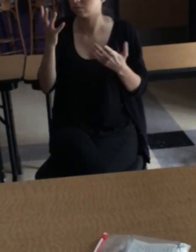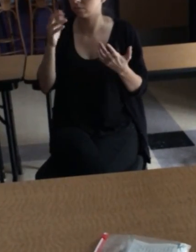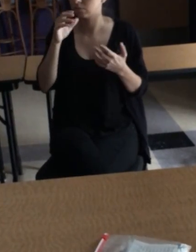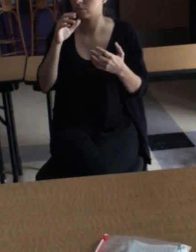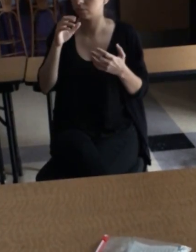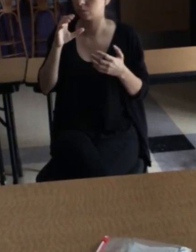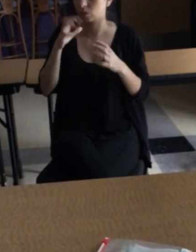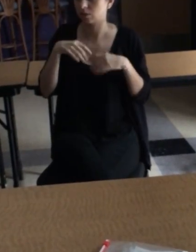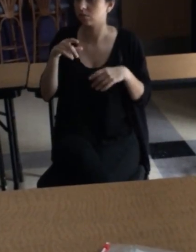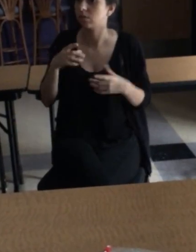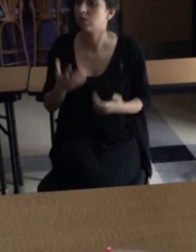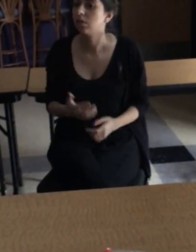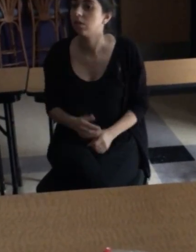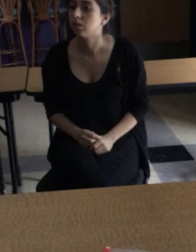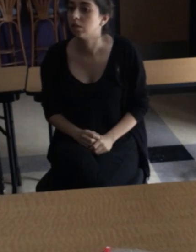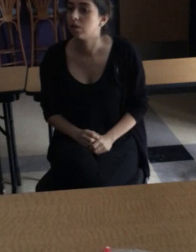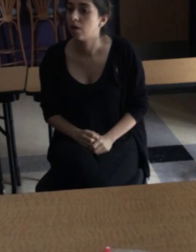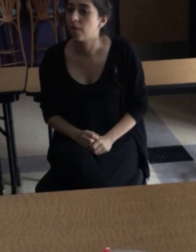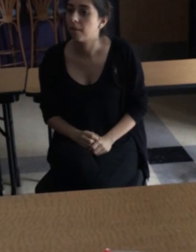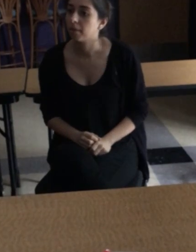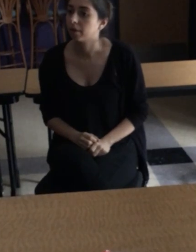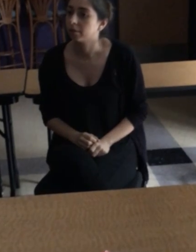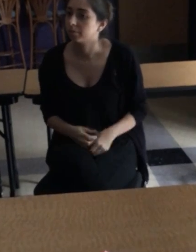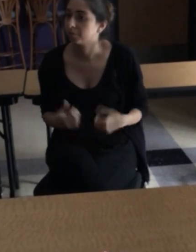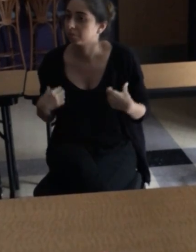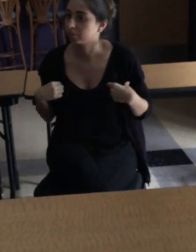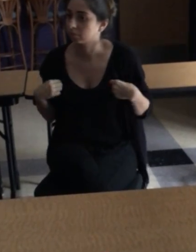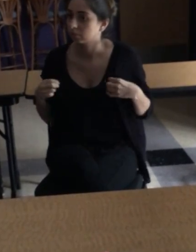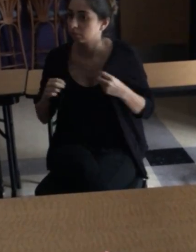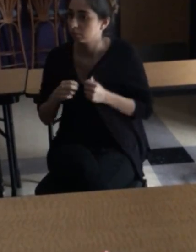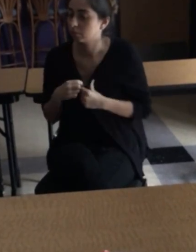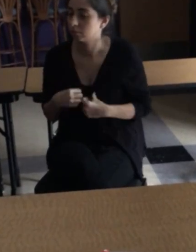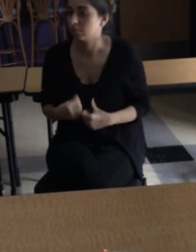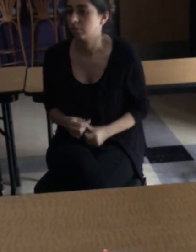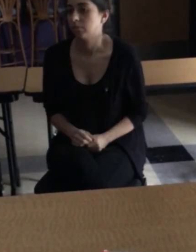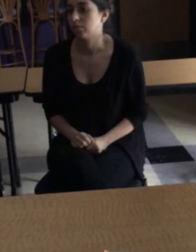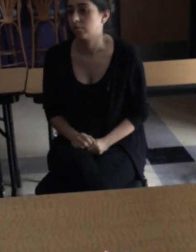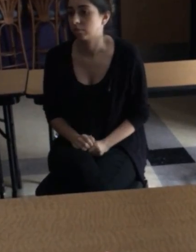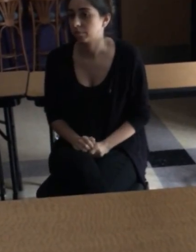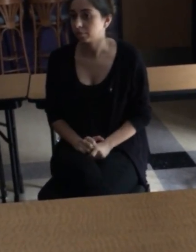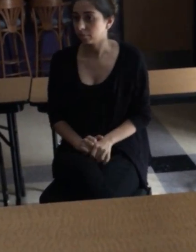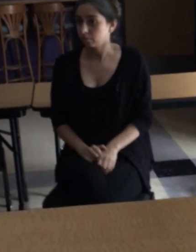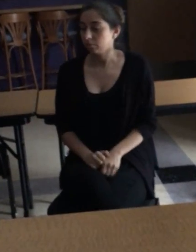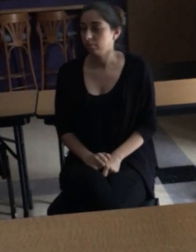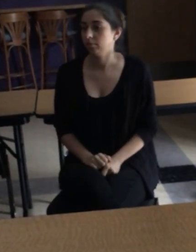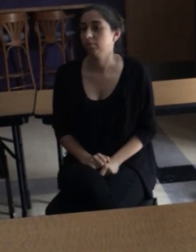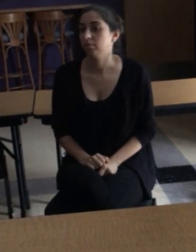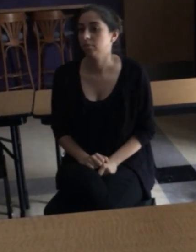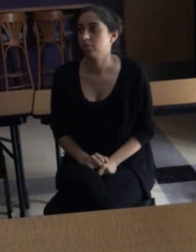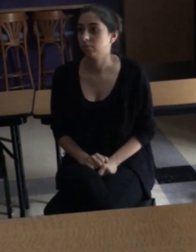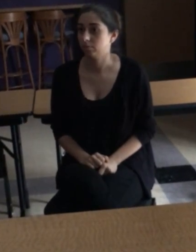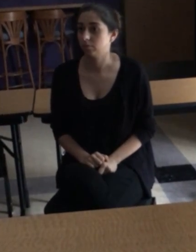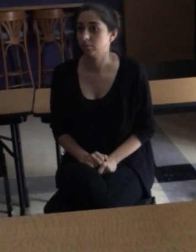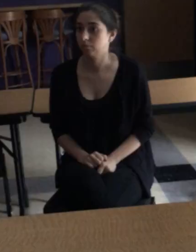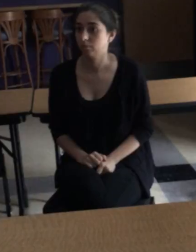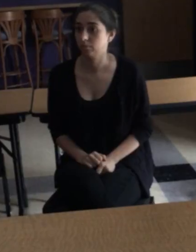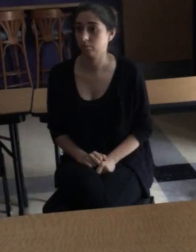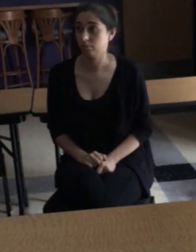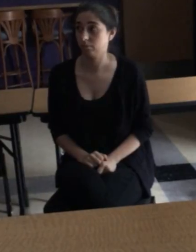you. When we have time, like, to come after class sometime during the week or whatever, like practice, whatever. You can come into any of